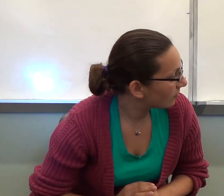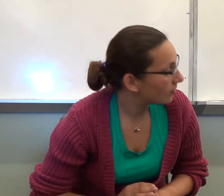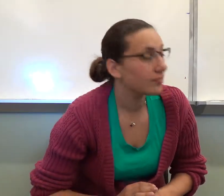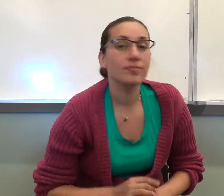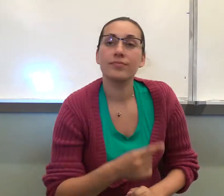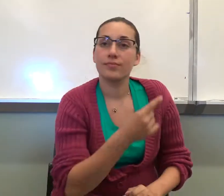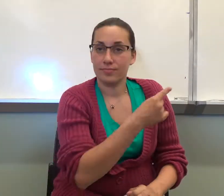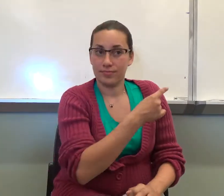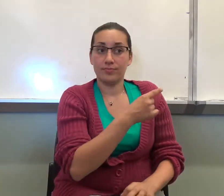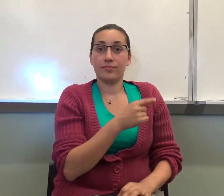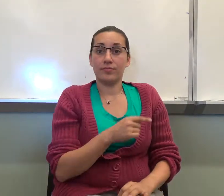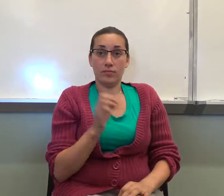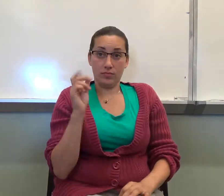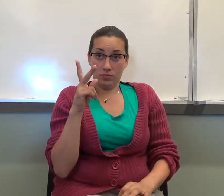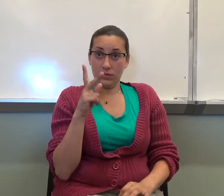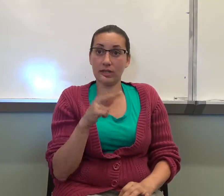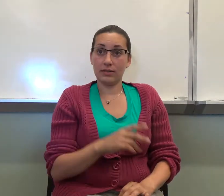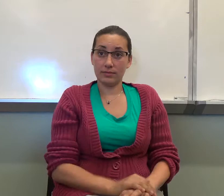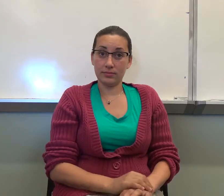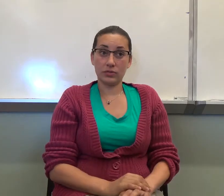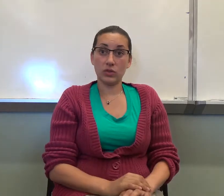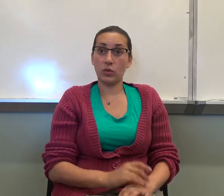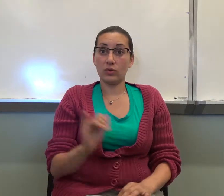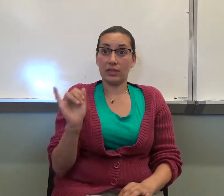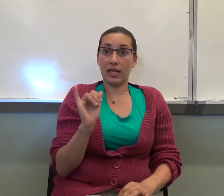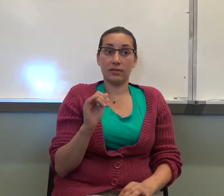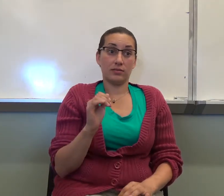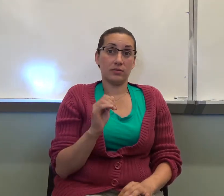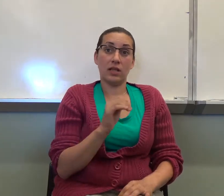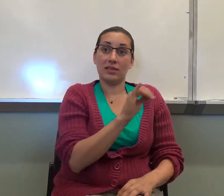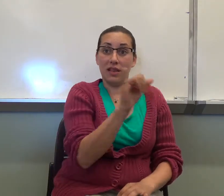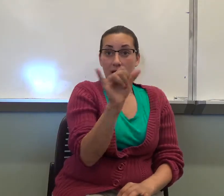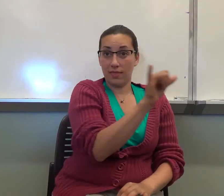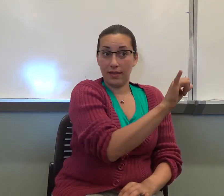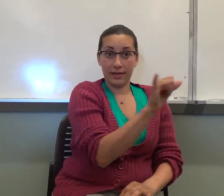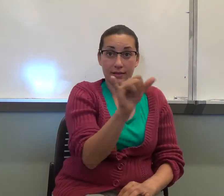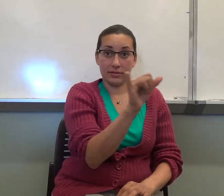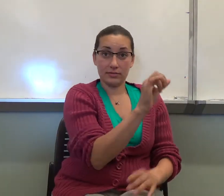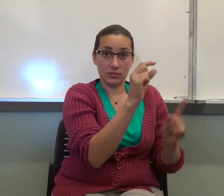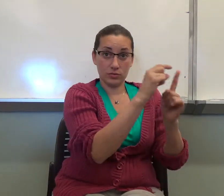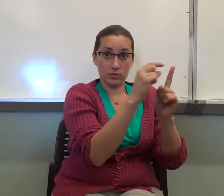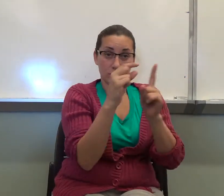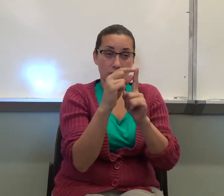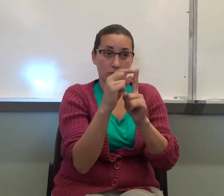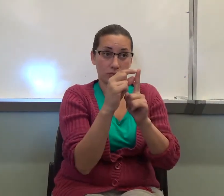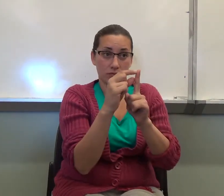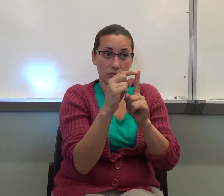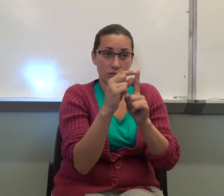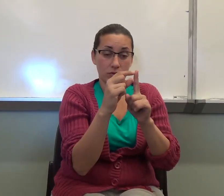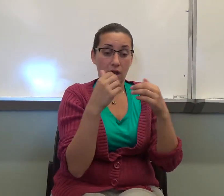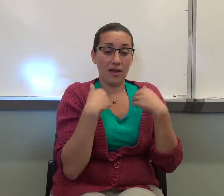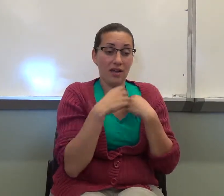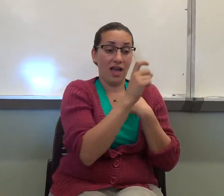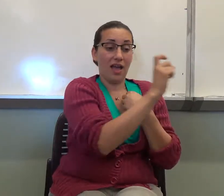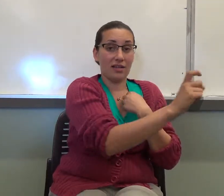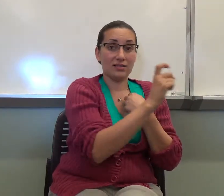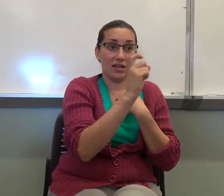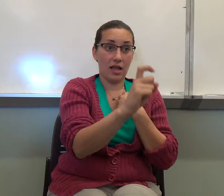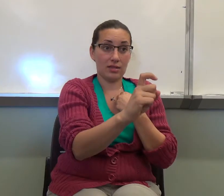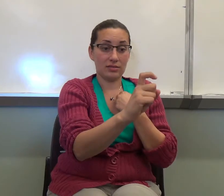Okay, so the like terms now are the ones with x's in them and y's in